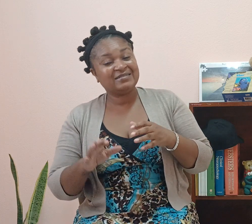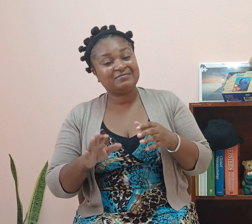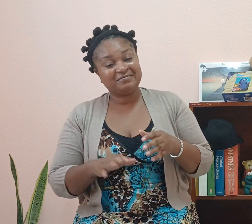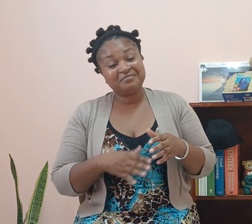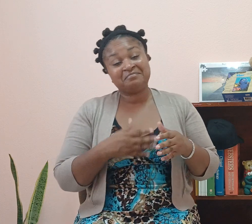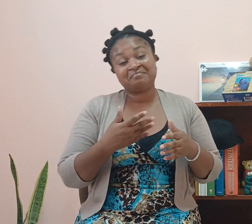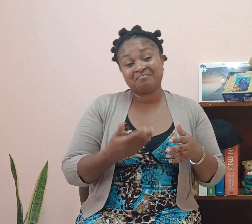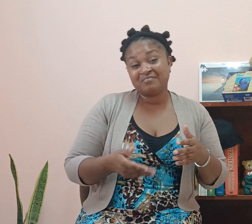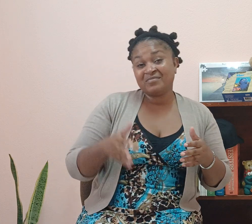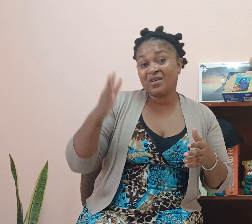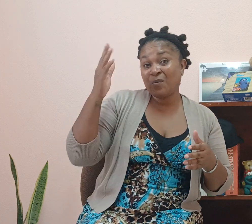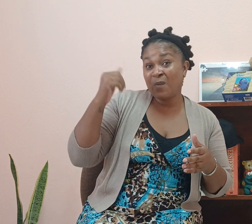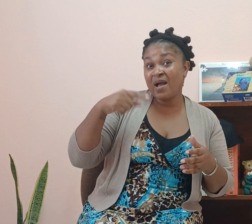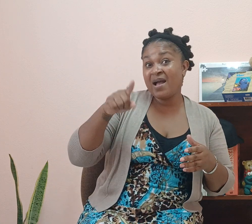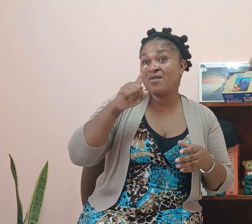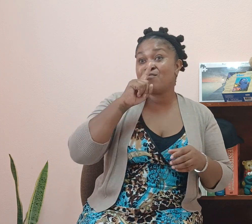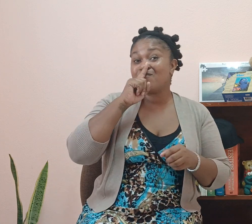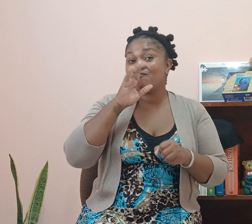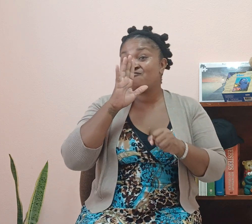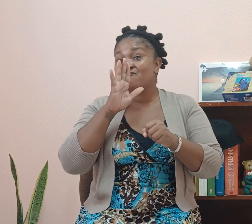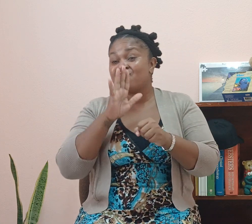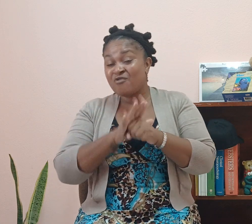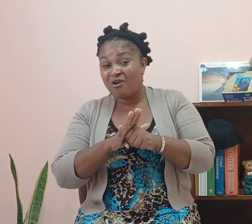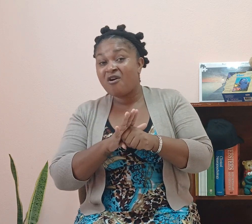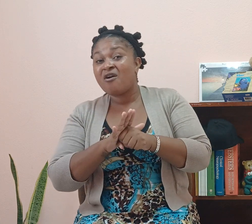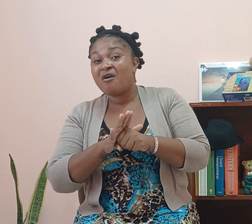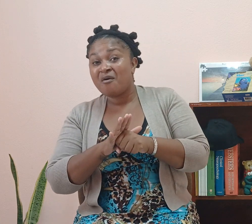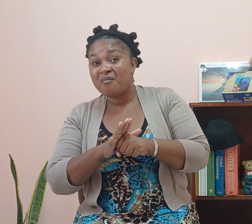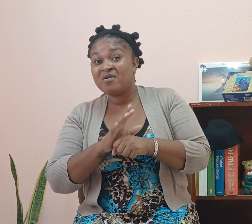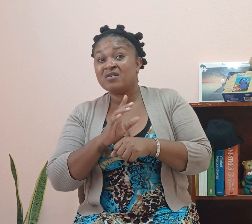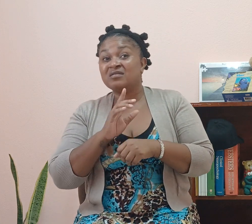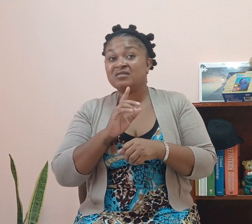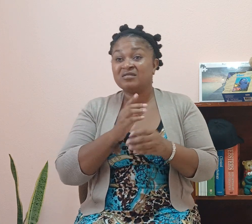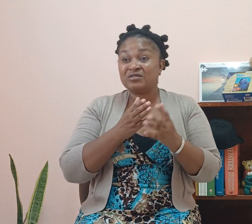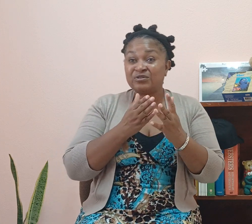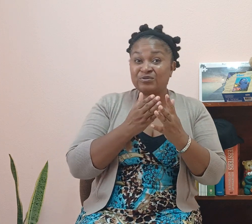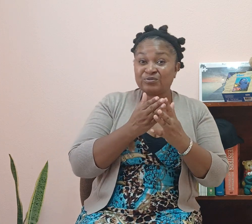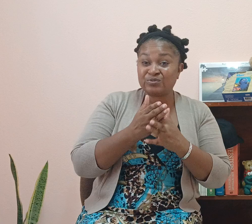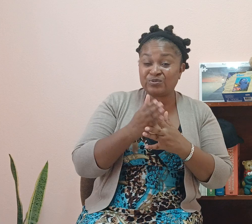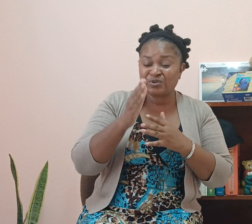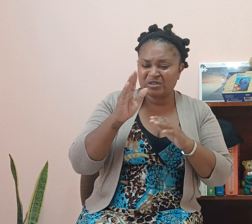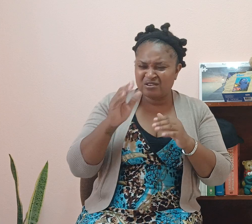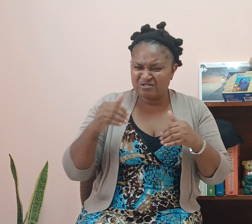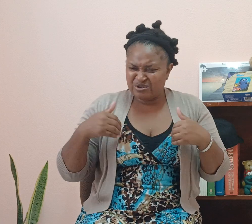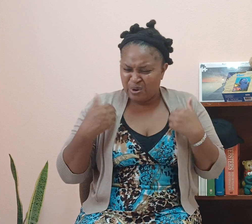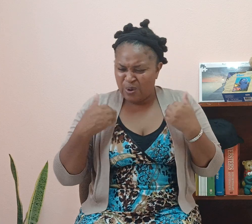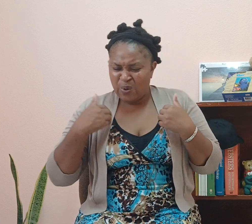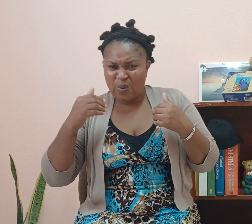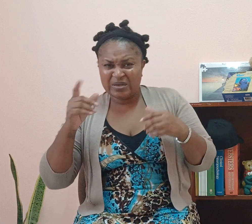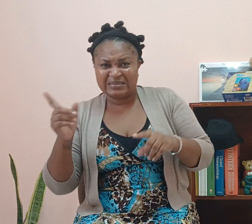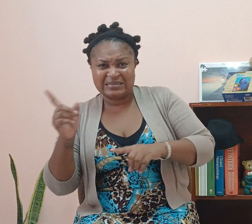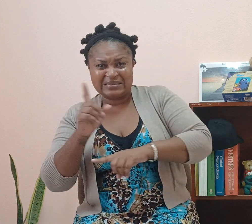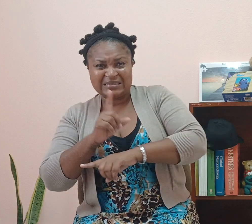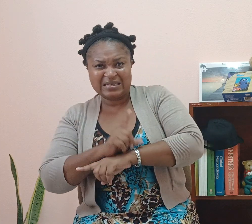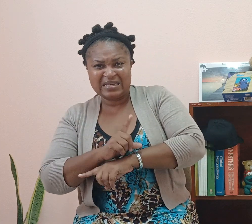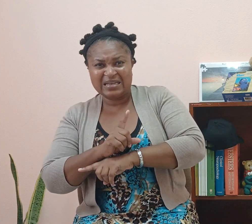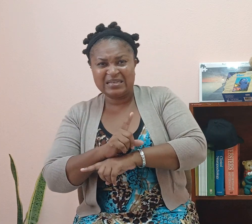For ye promised truly in your infant days to renounce him